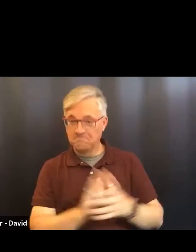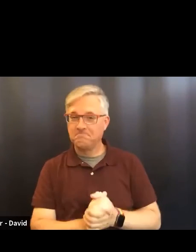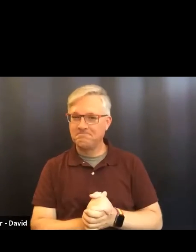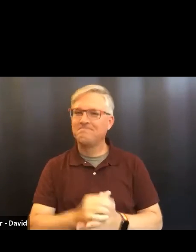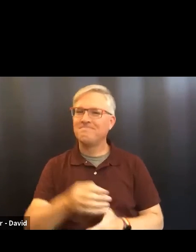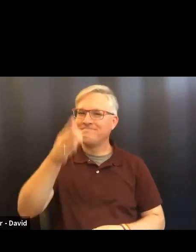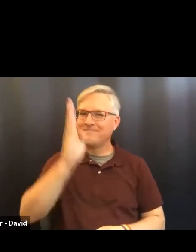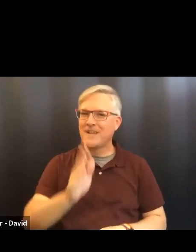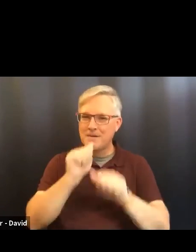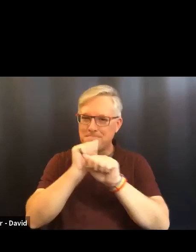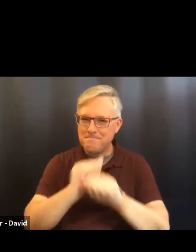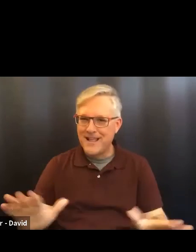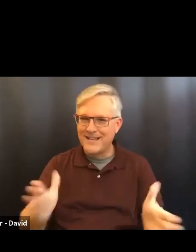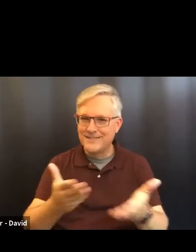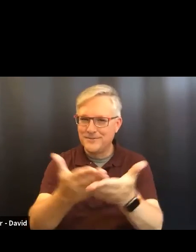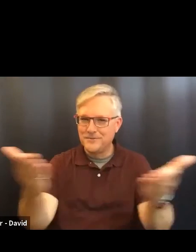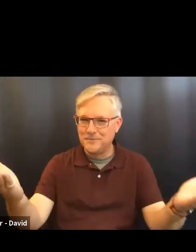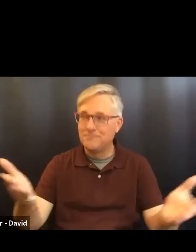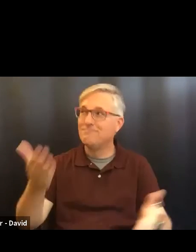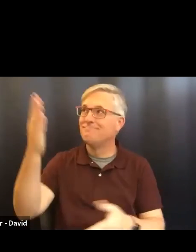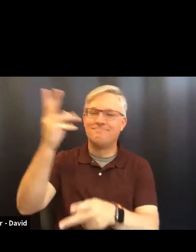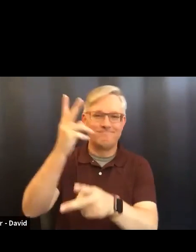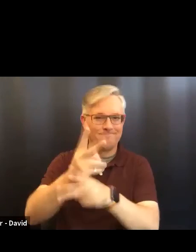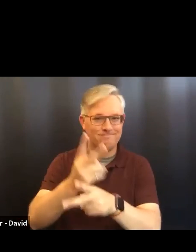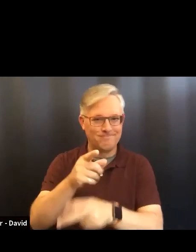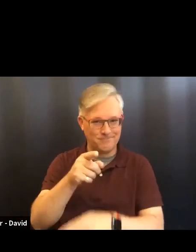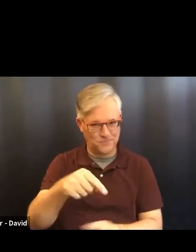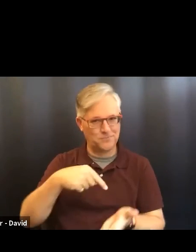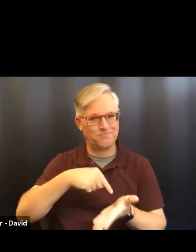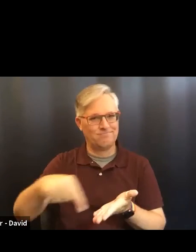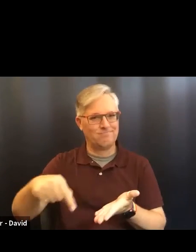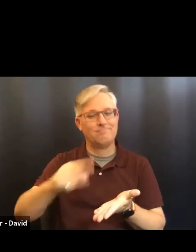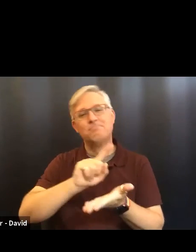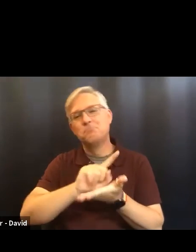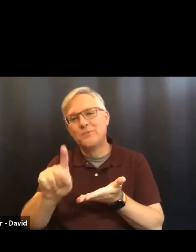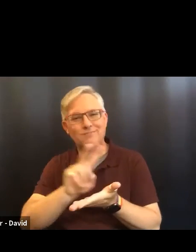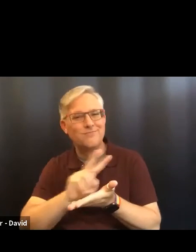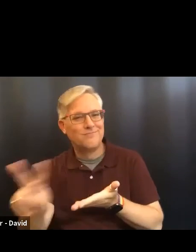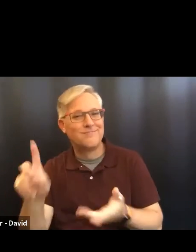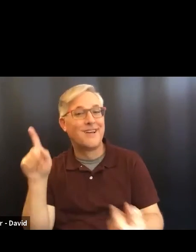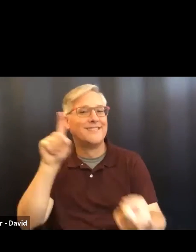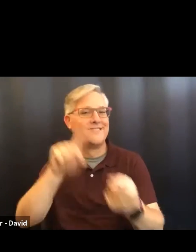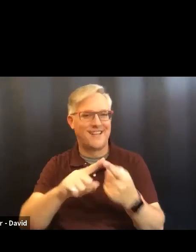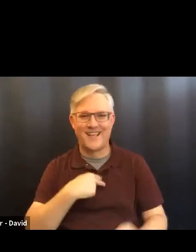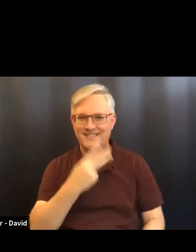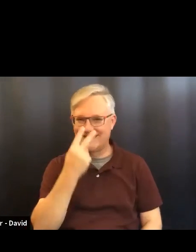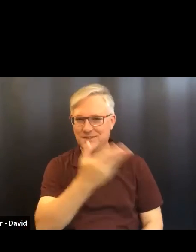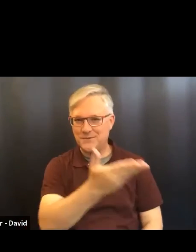and take care of you in the next couple of weeks until I see you again.